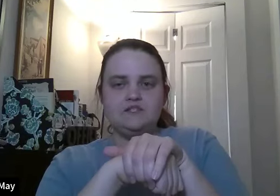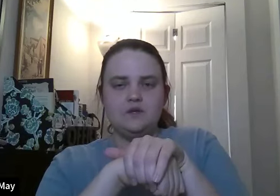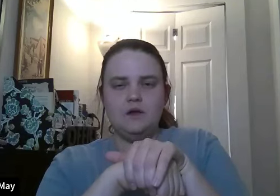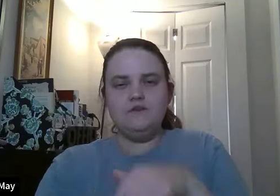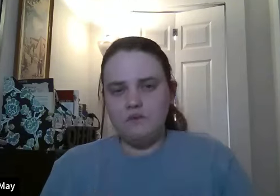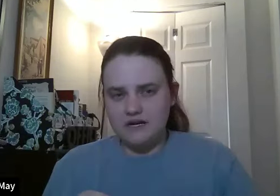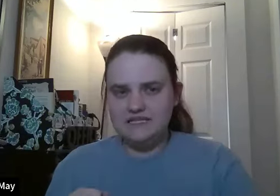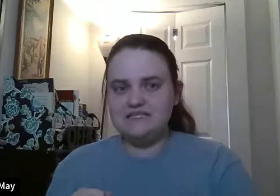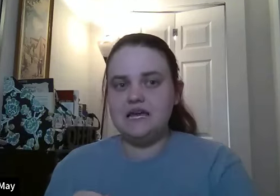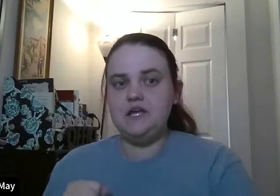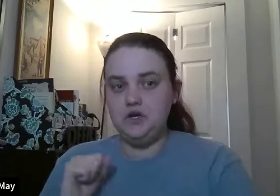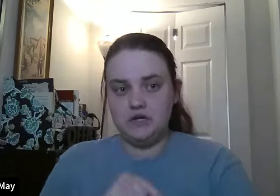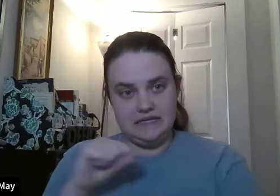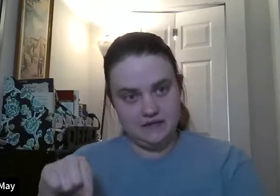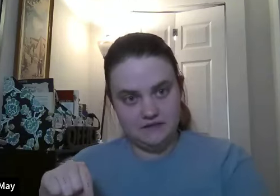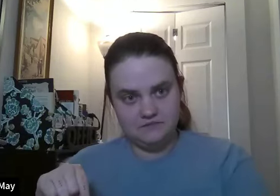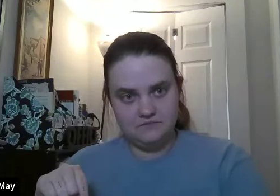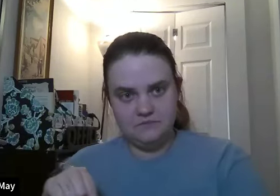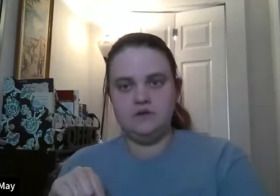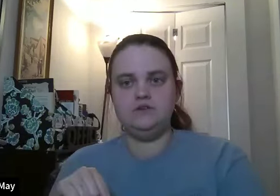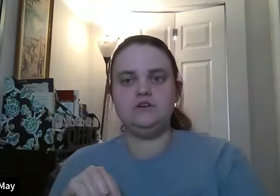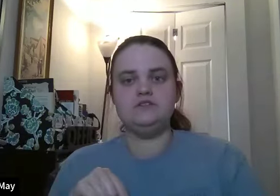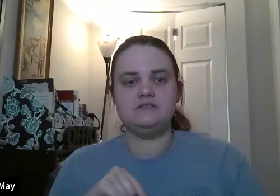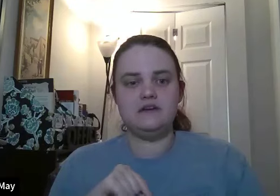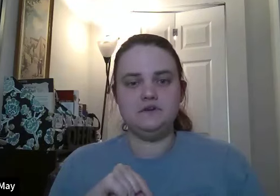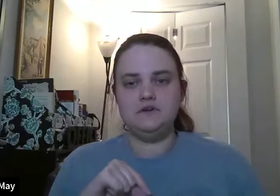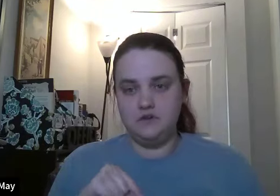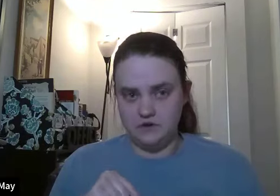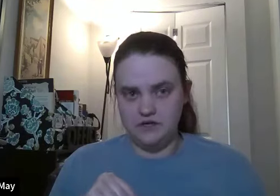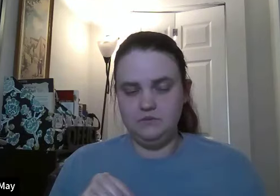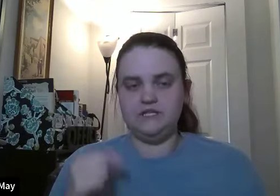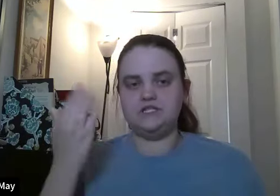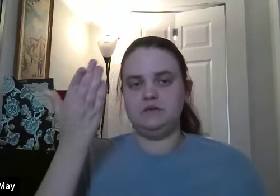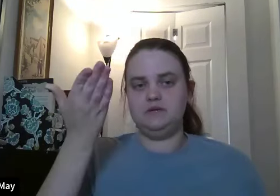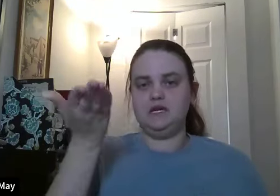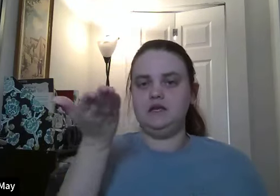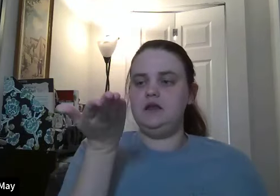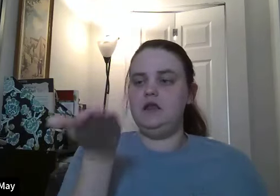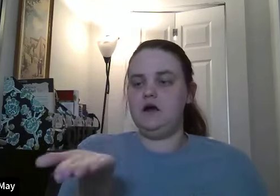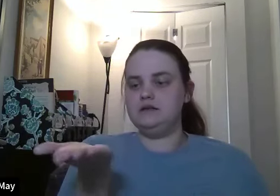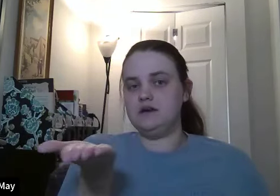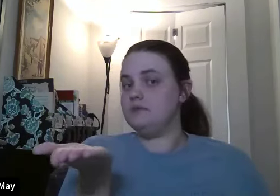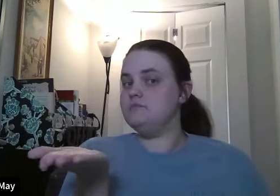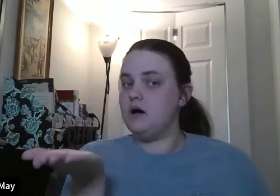So if you wanted to say good night, you're going to do the sign for good, which is going to be non-dominant palm